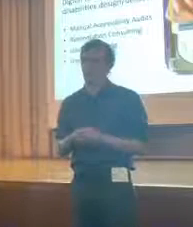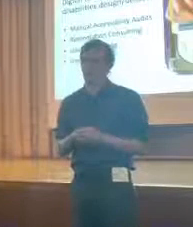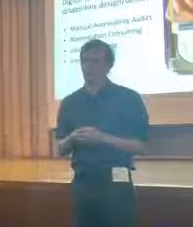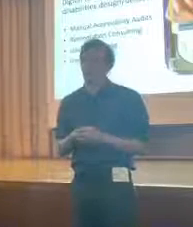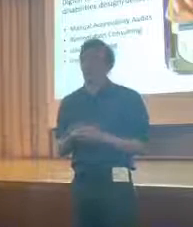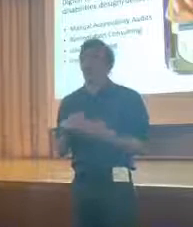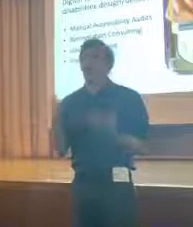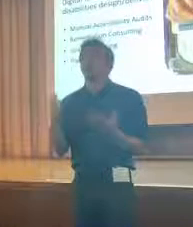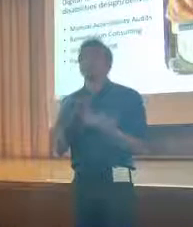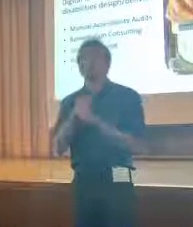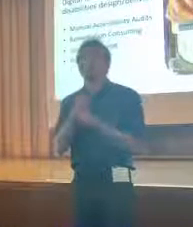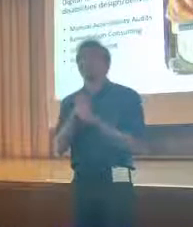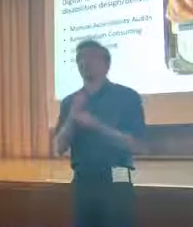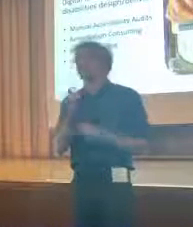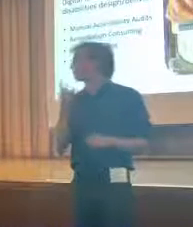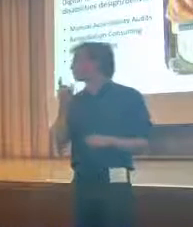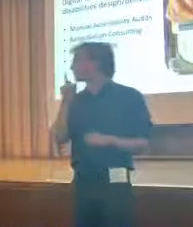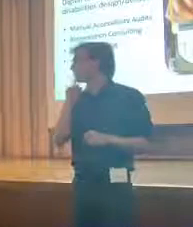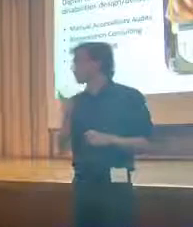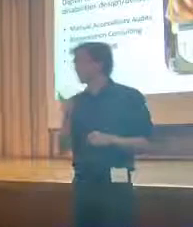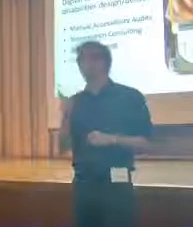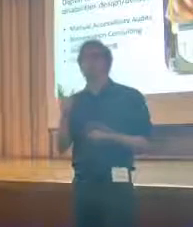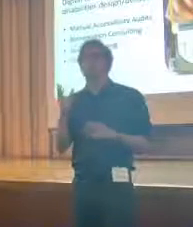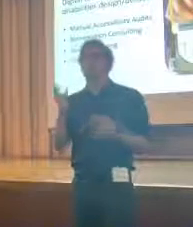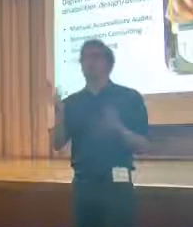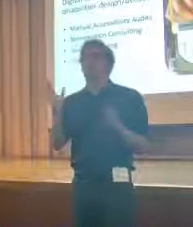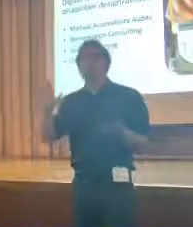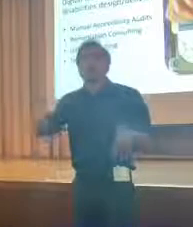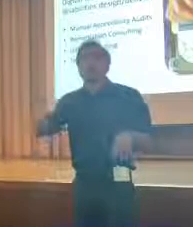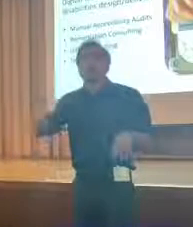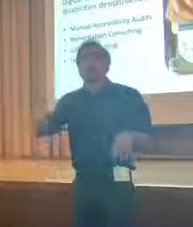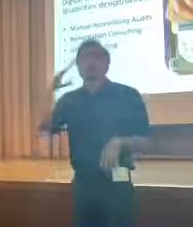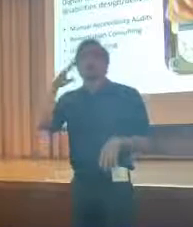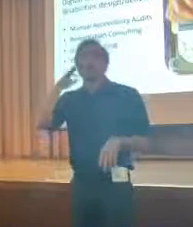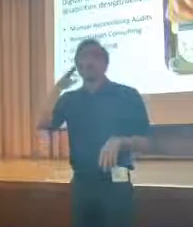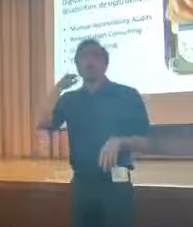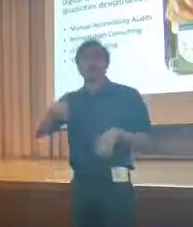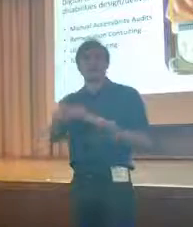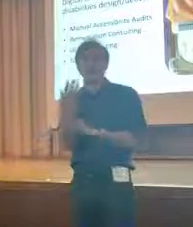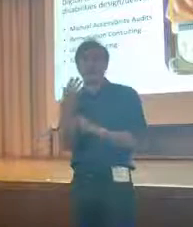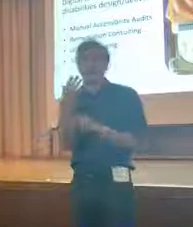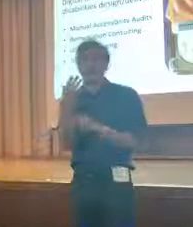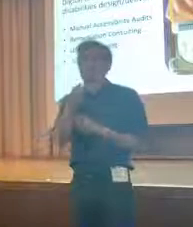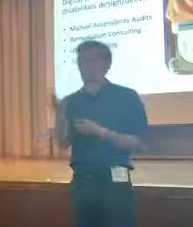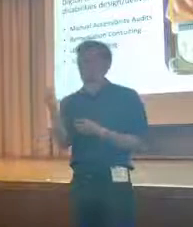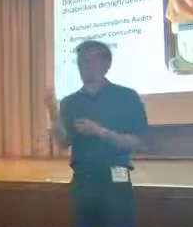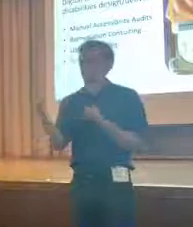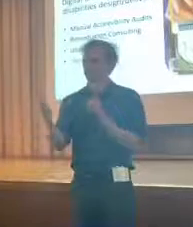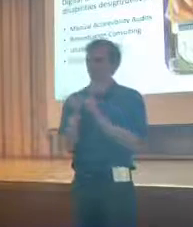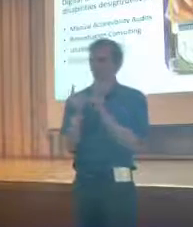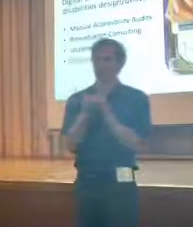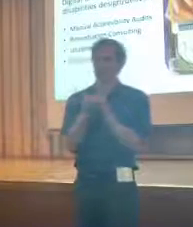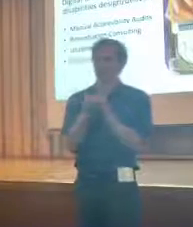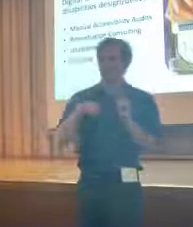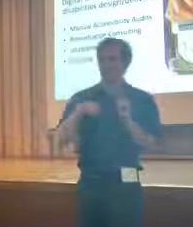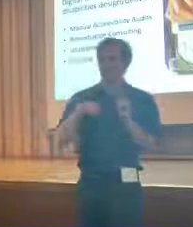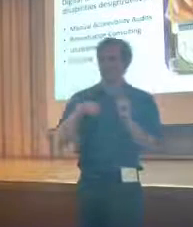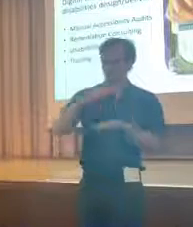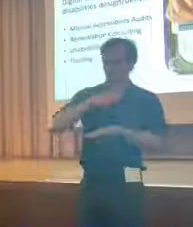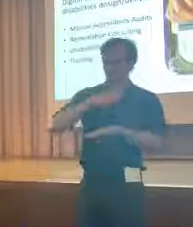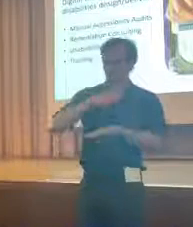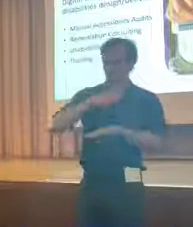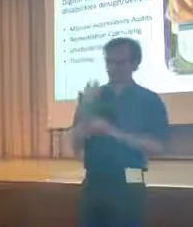the table this morning and met me. It was really fun to talk with you. We're a little tiny company in